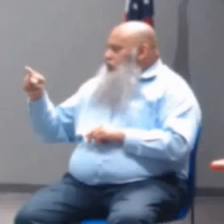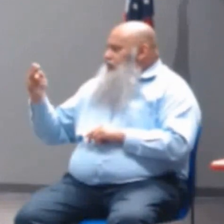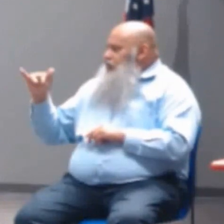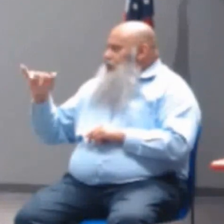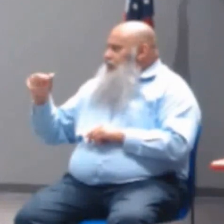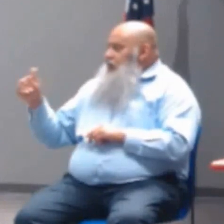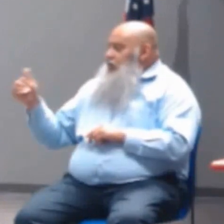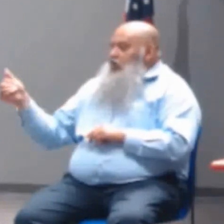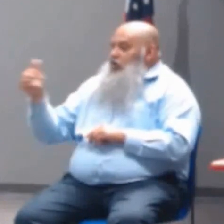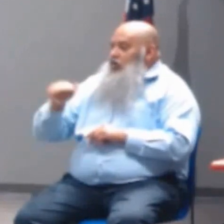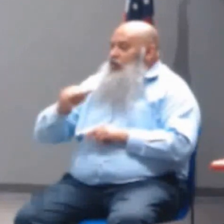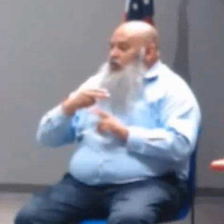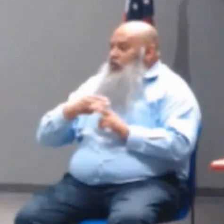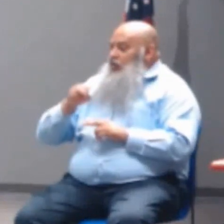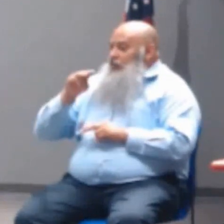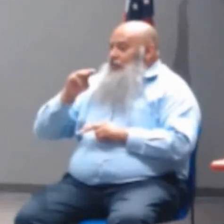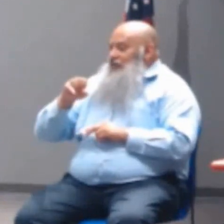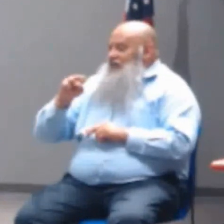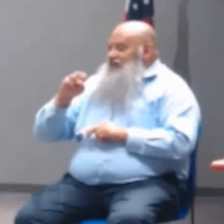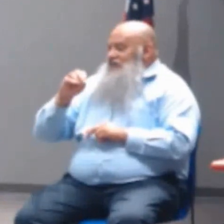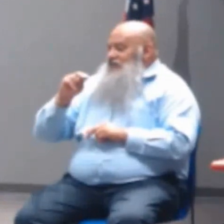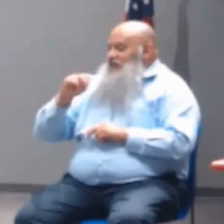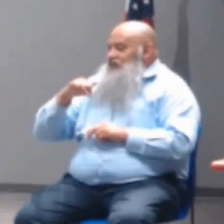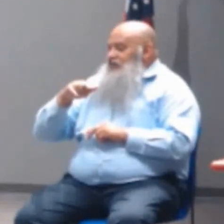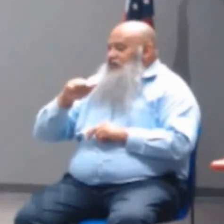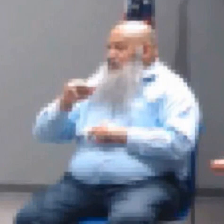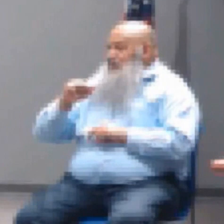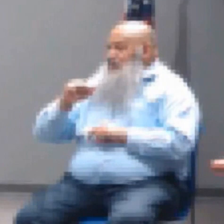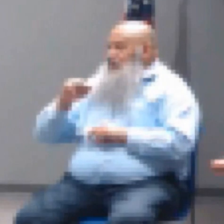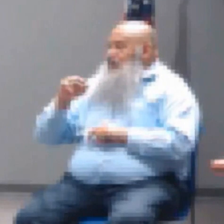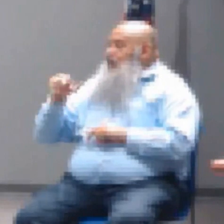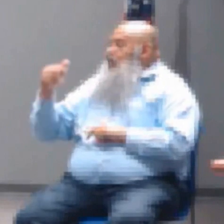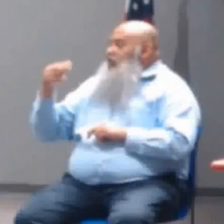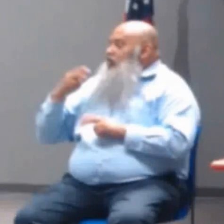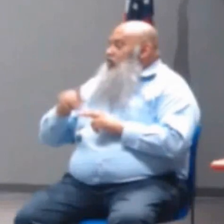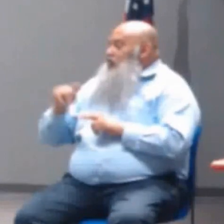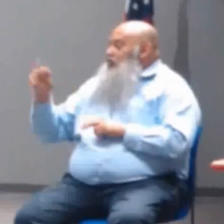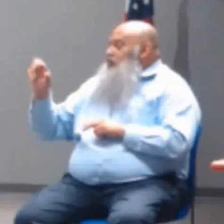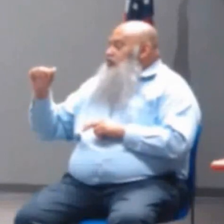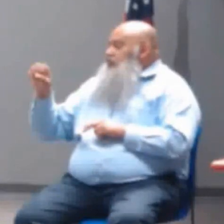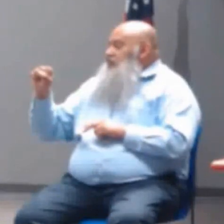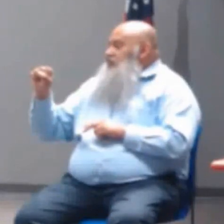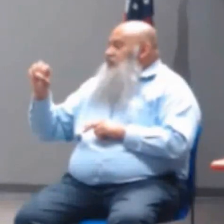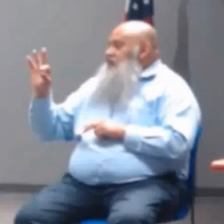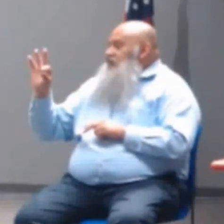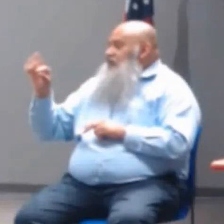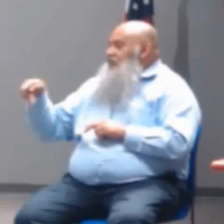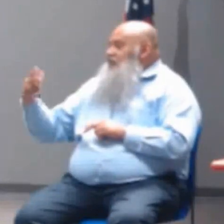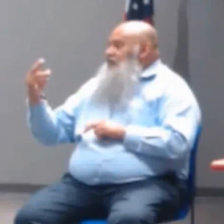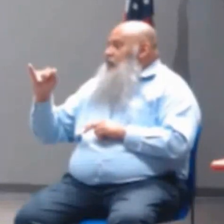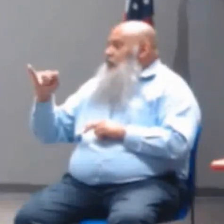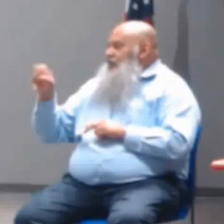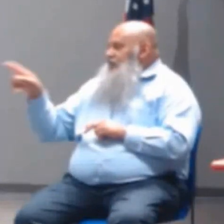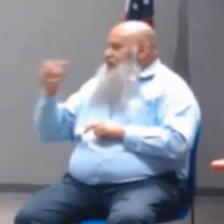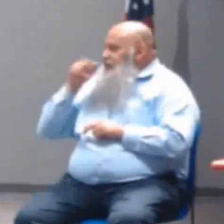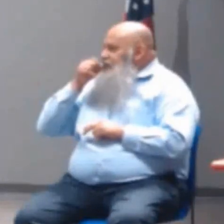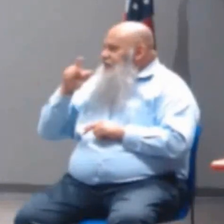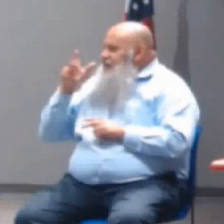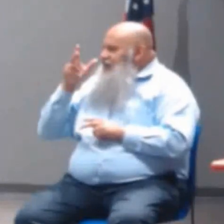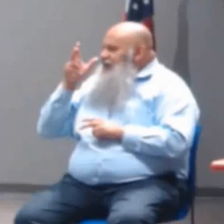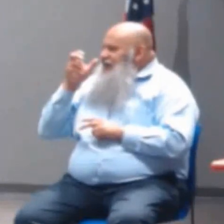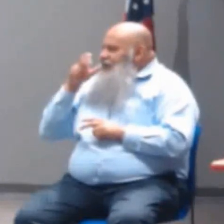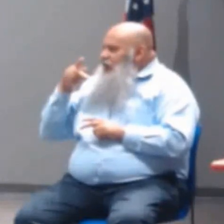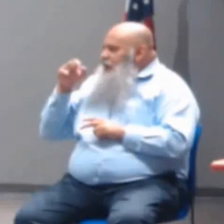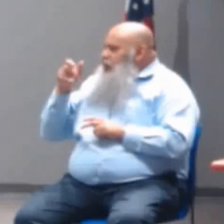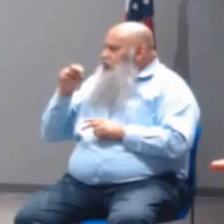called misogyny. Another was called transphobia. And they spit evil potions at people